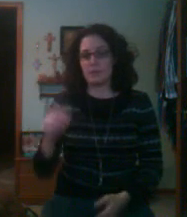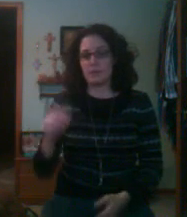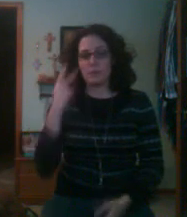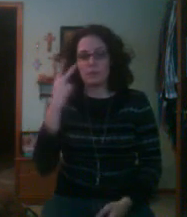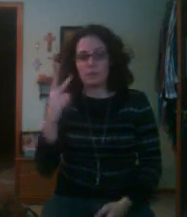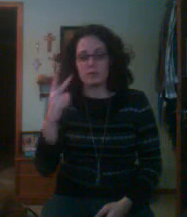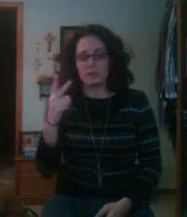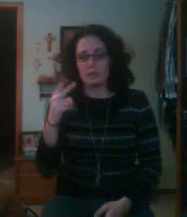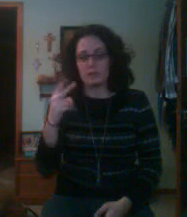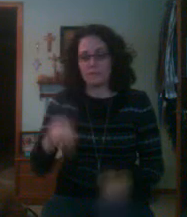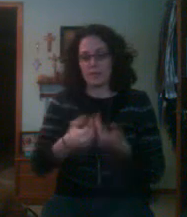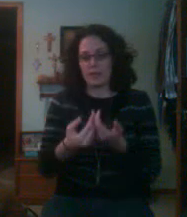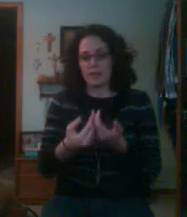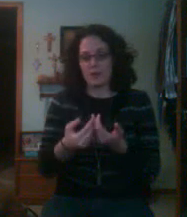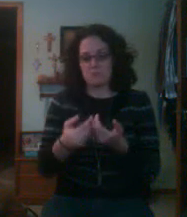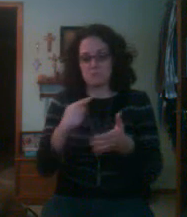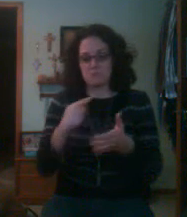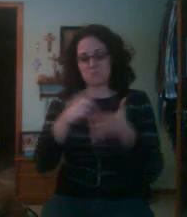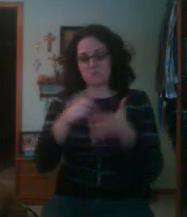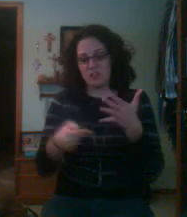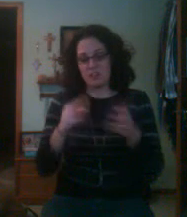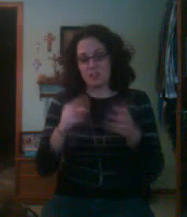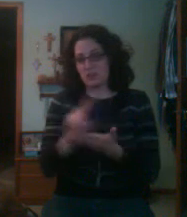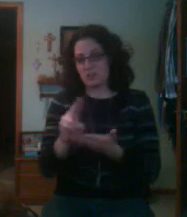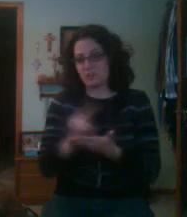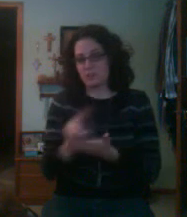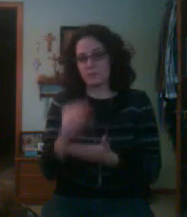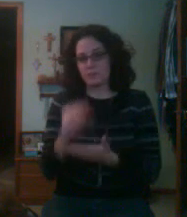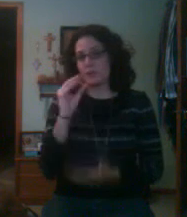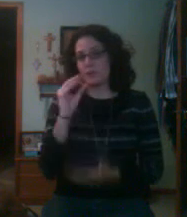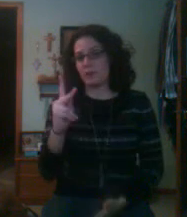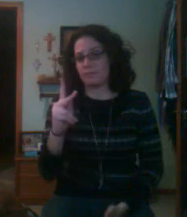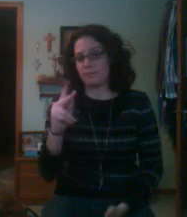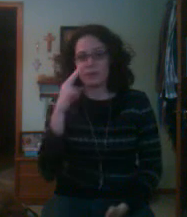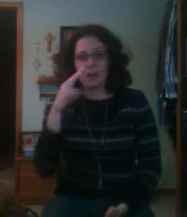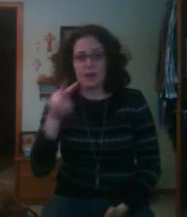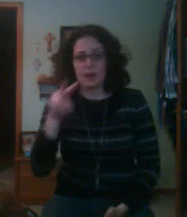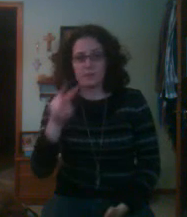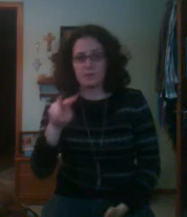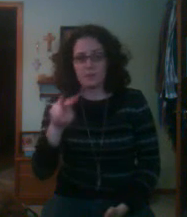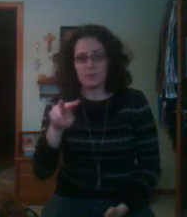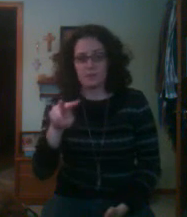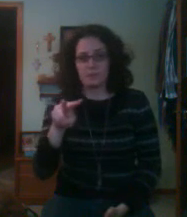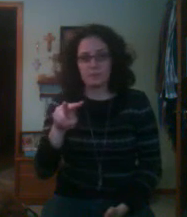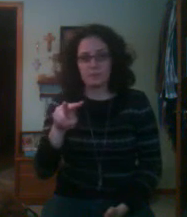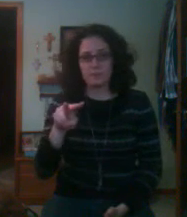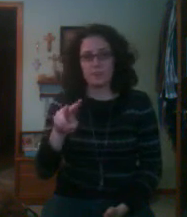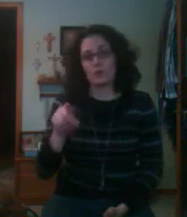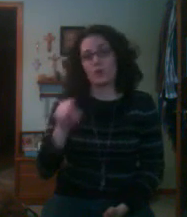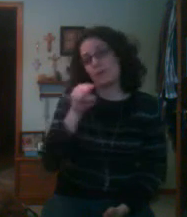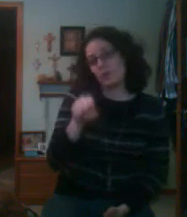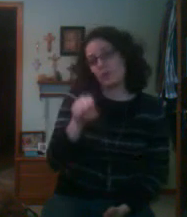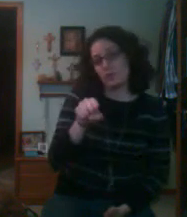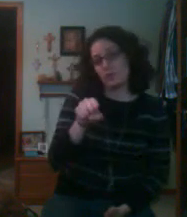Okay, so our observation is, this is the scenario. You are a corn farmer. You